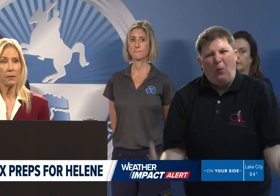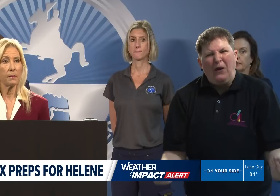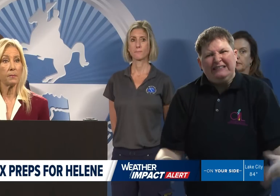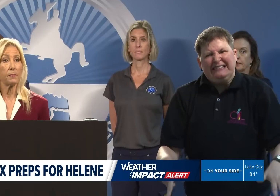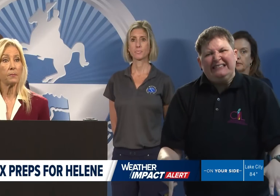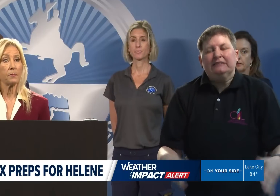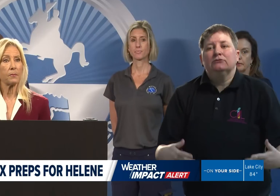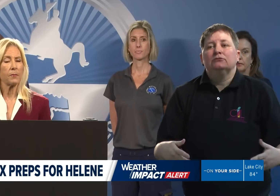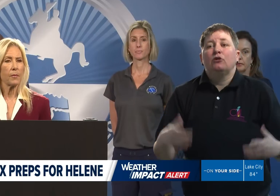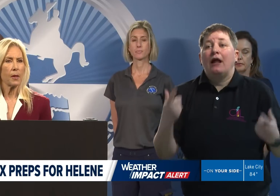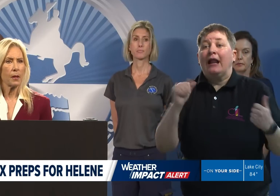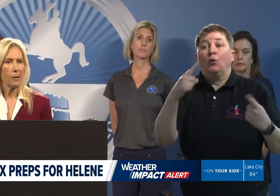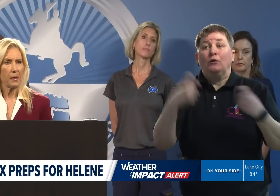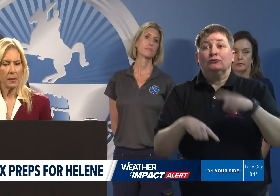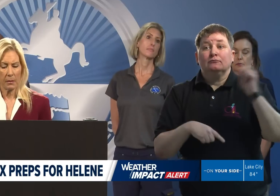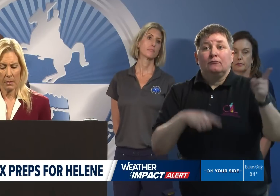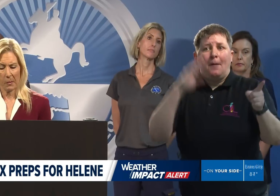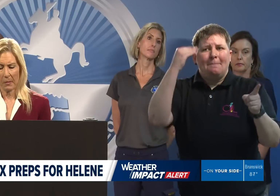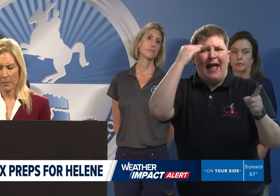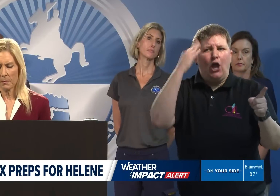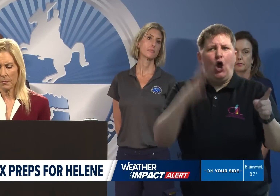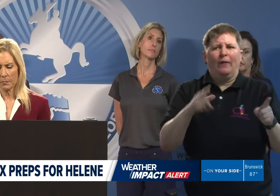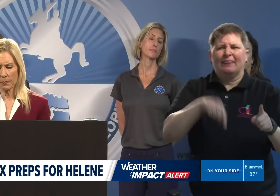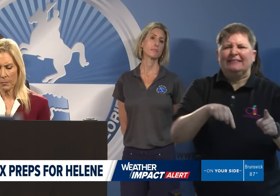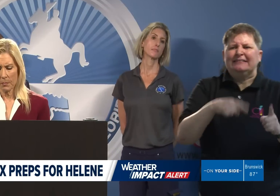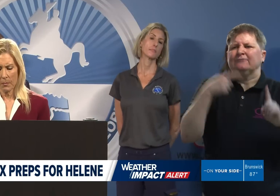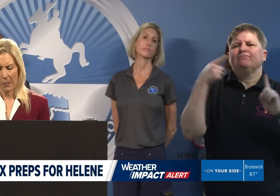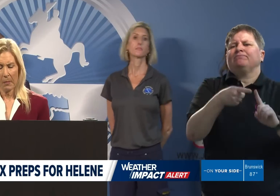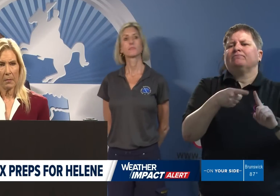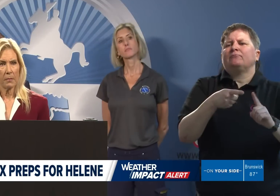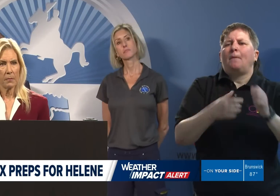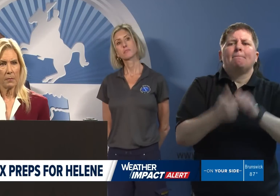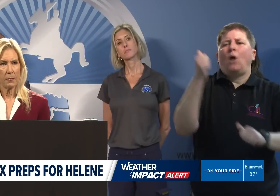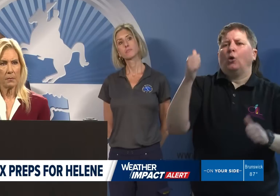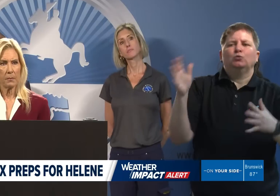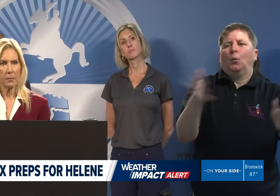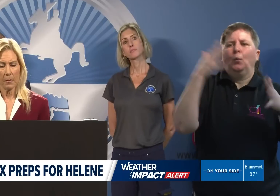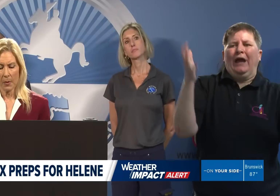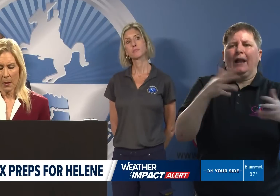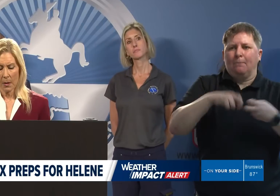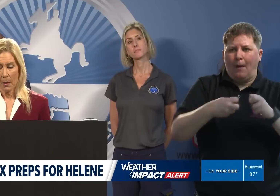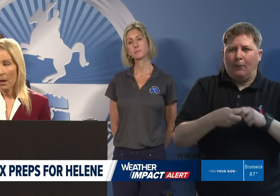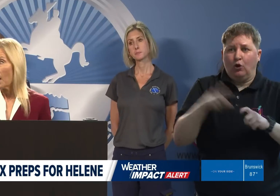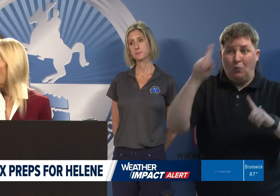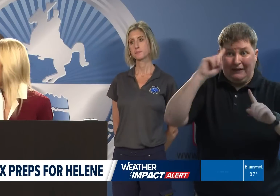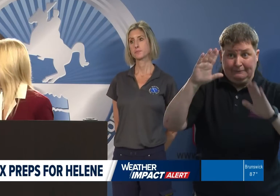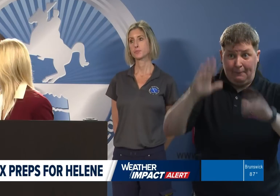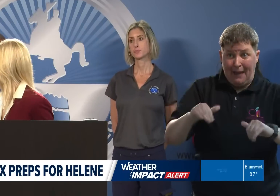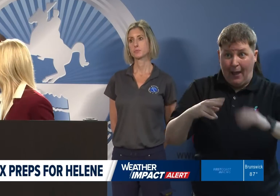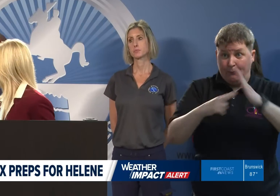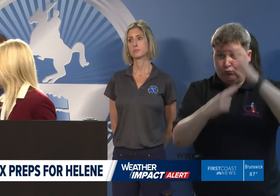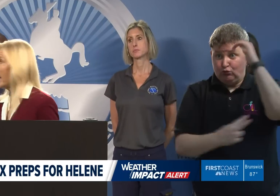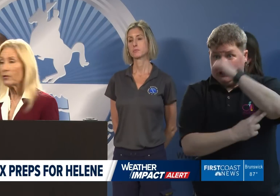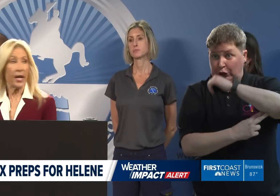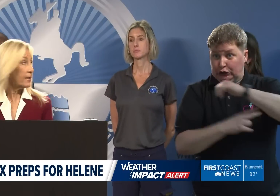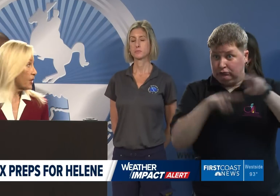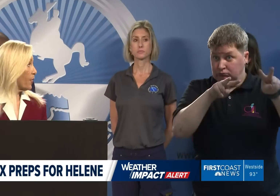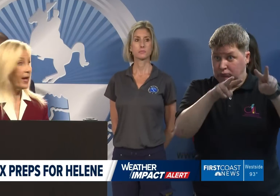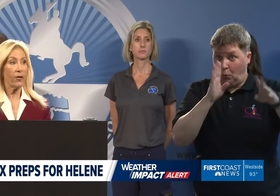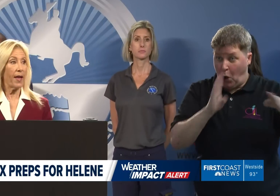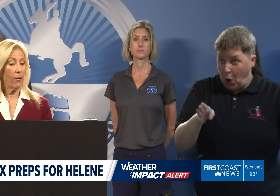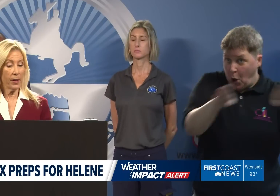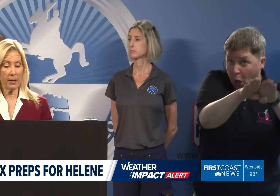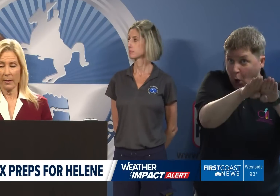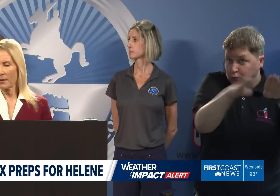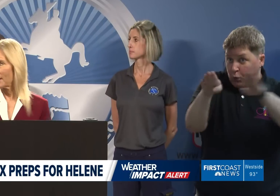questions? Mayor, with this being largely a wind event, do you anticipate any of the bridges needing to be closed? I will let